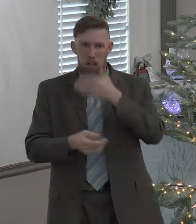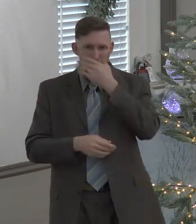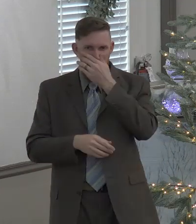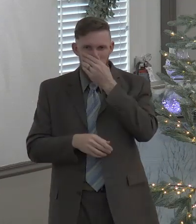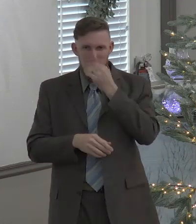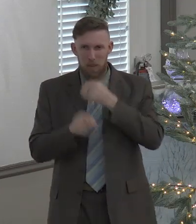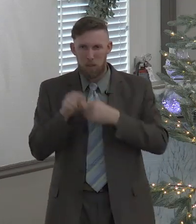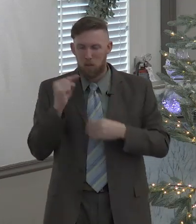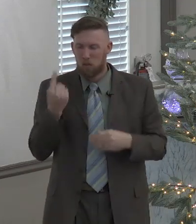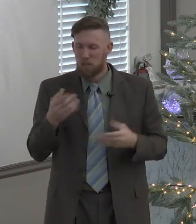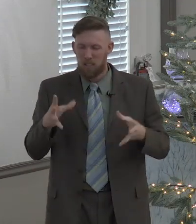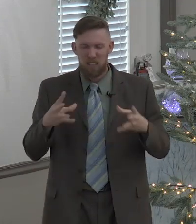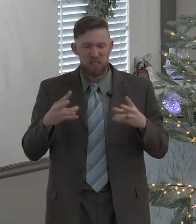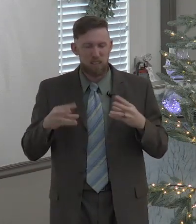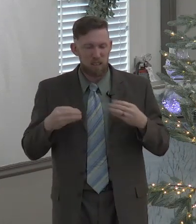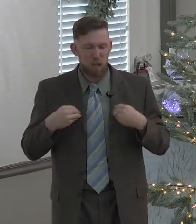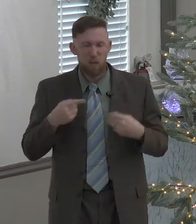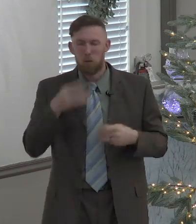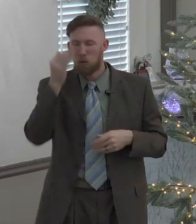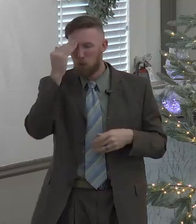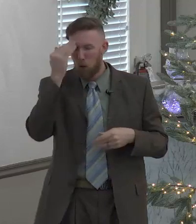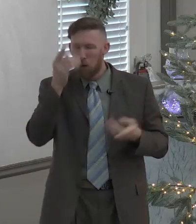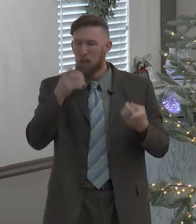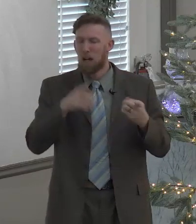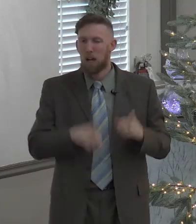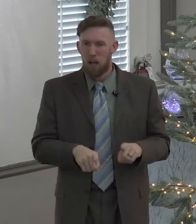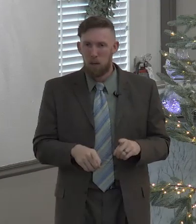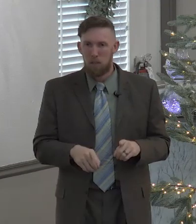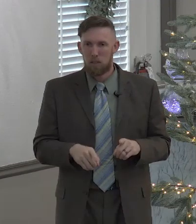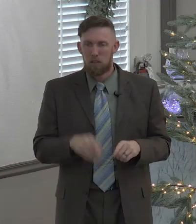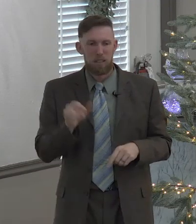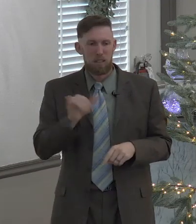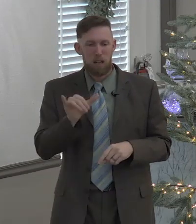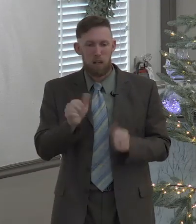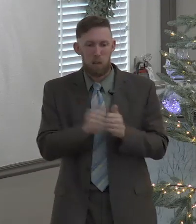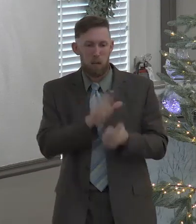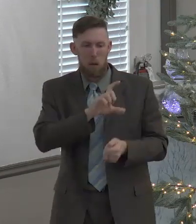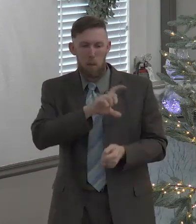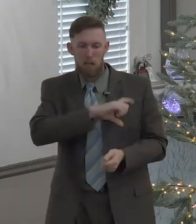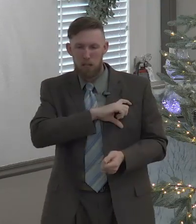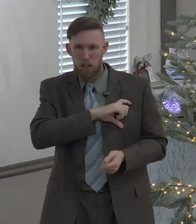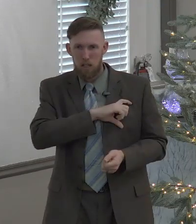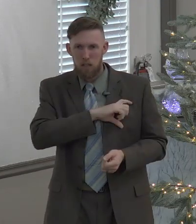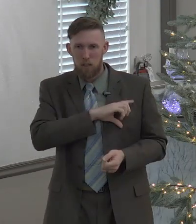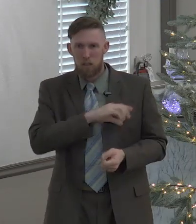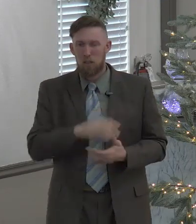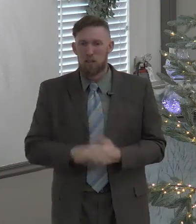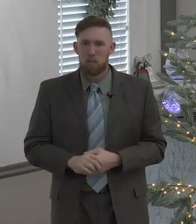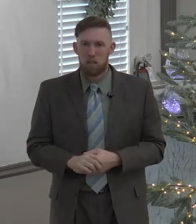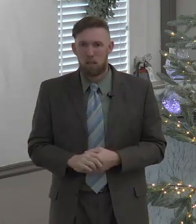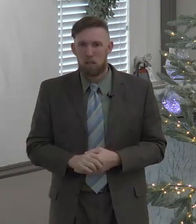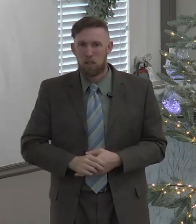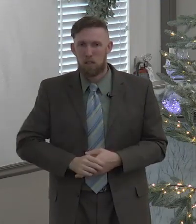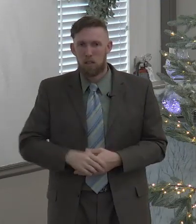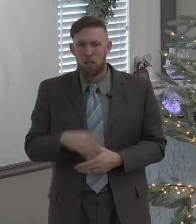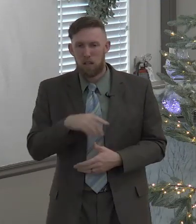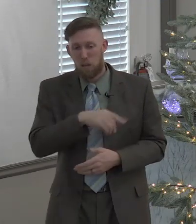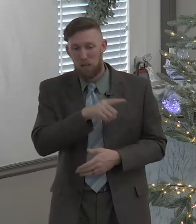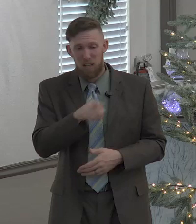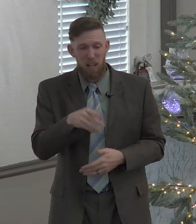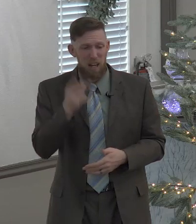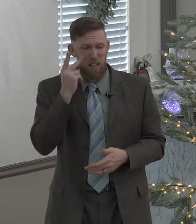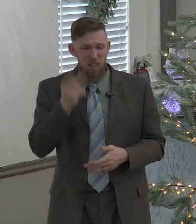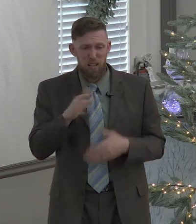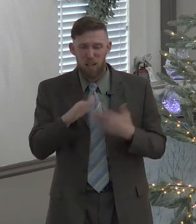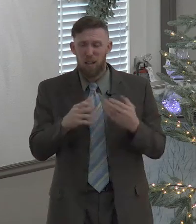that, you know, this is something that could happen. And people that are in law enforcement and military, they deal with this on a